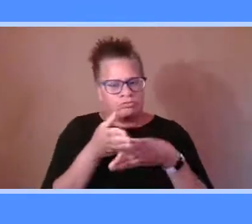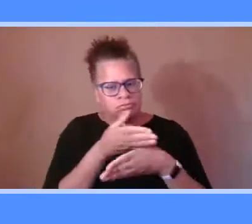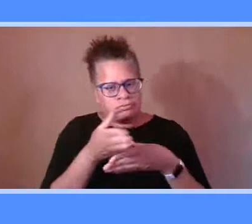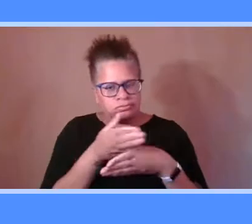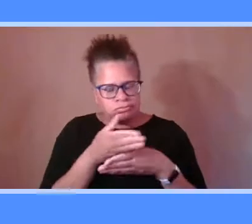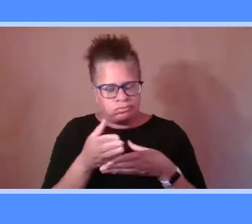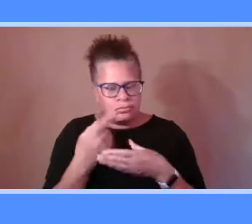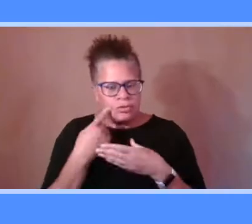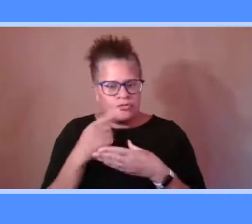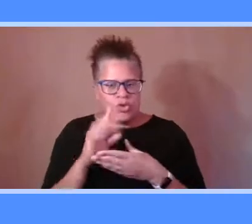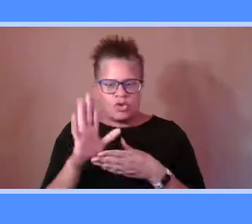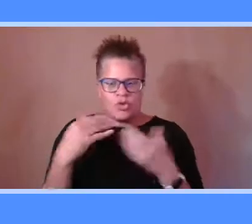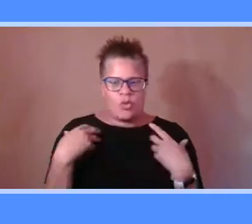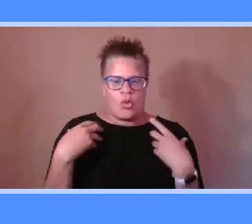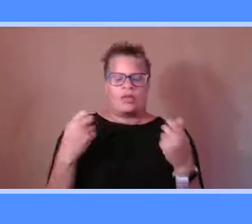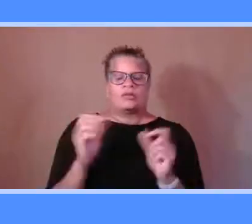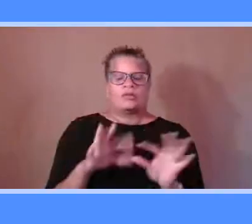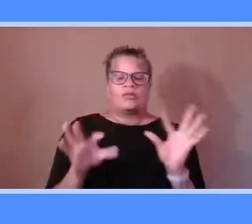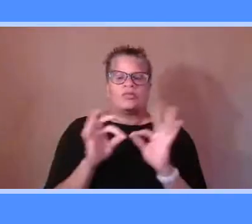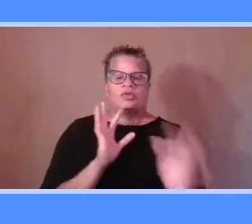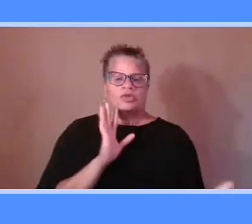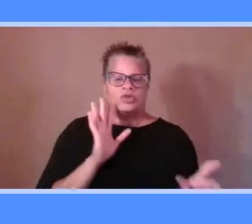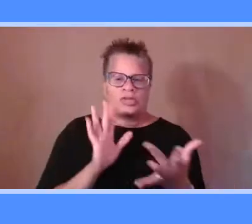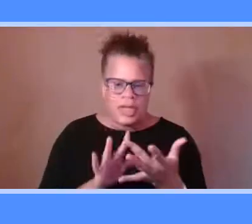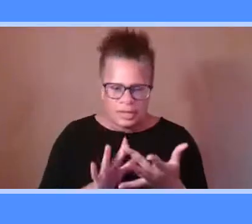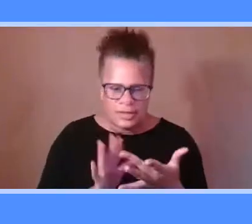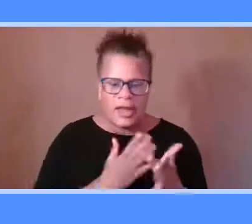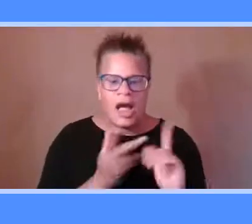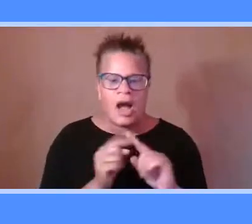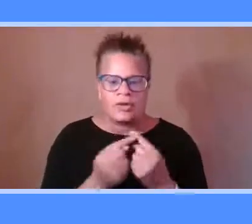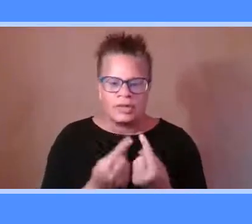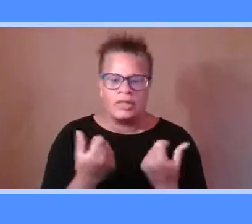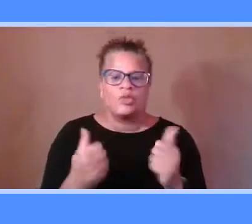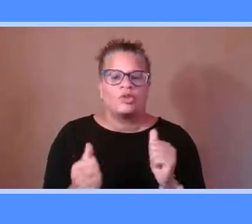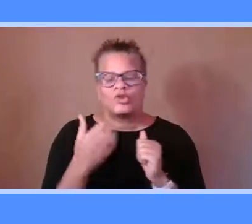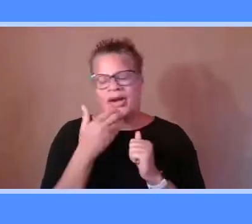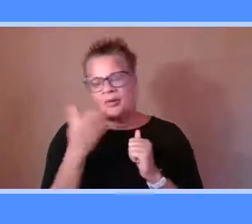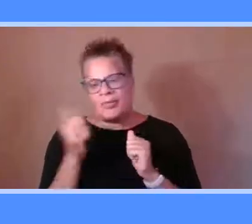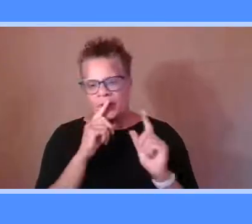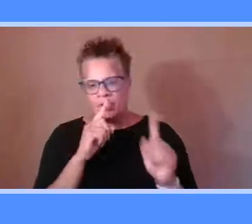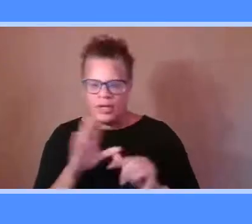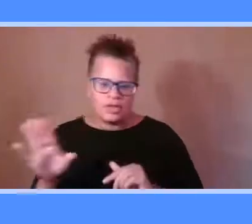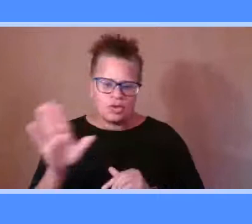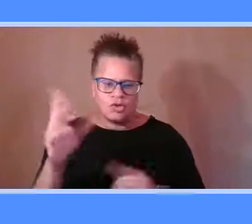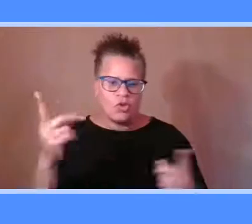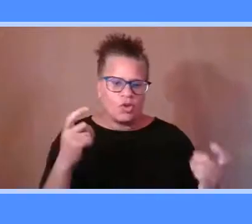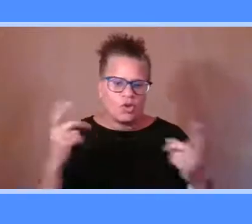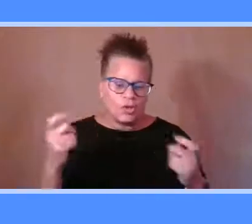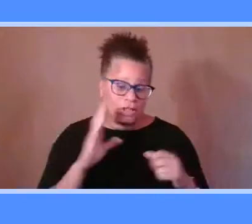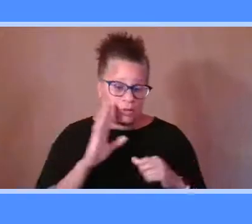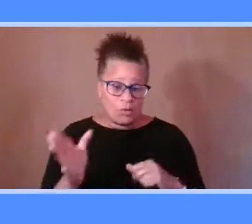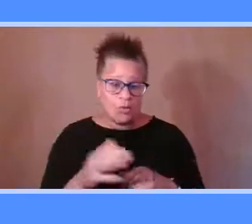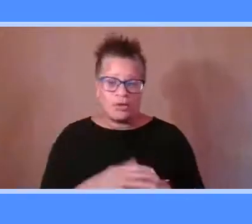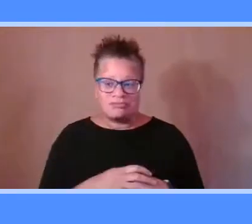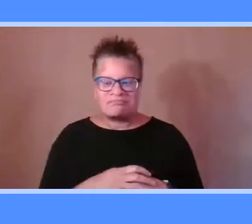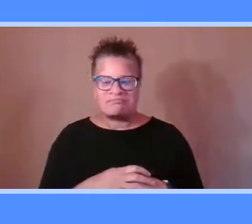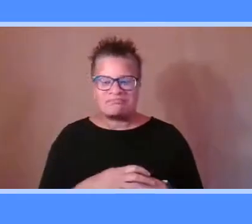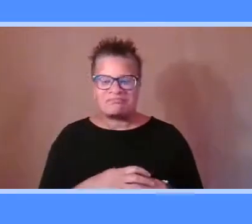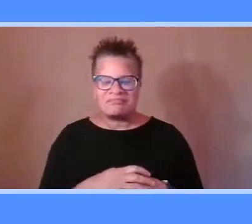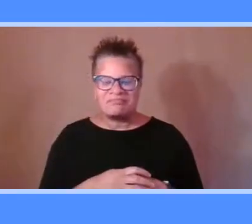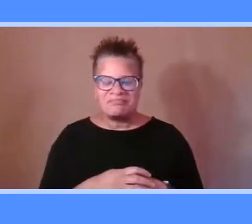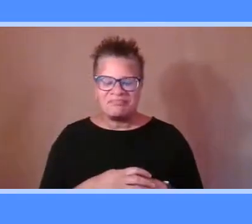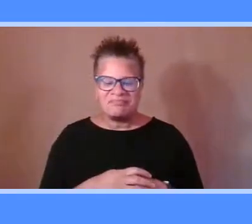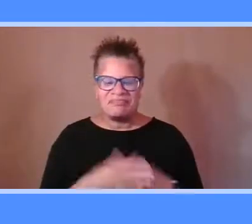of wellness, just reach out to us and we'll do our best to answer your questions.